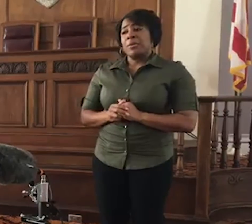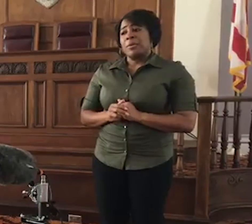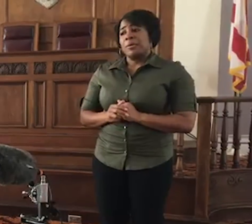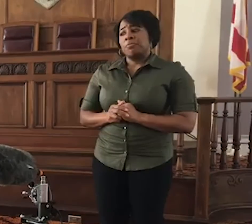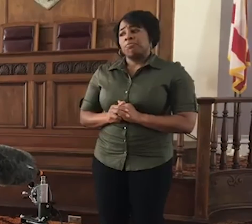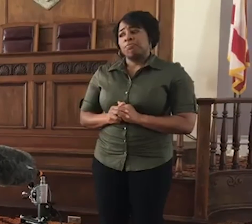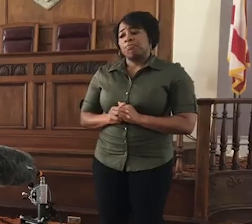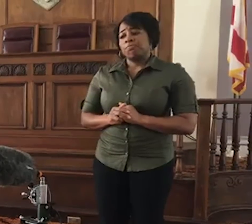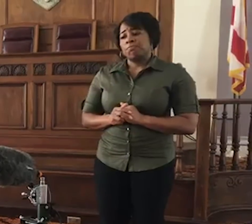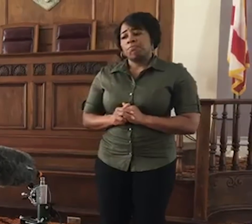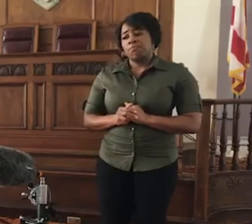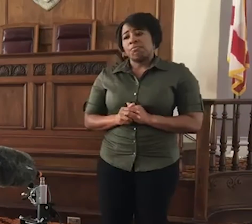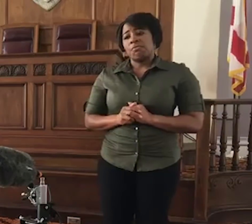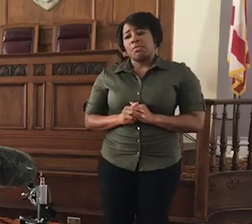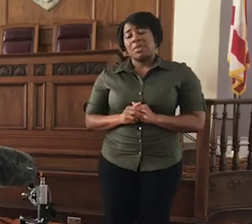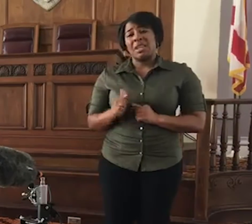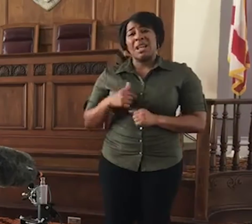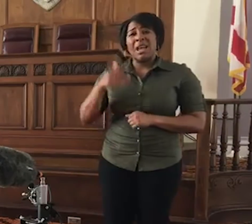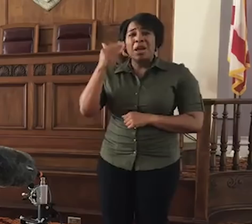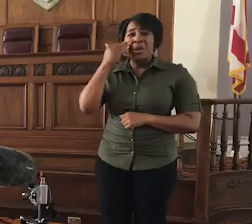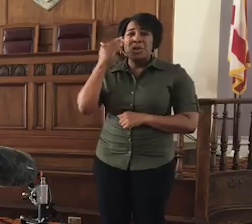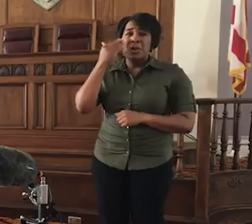And I sure know that many of us are